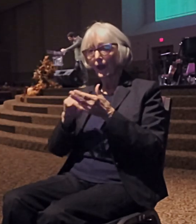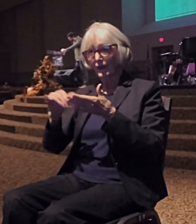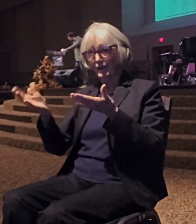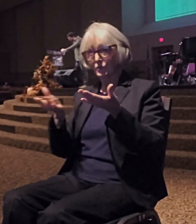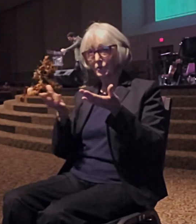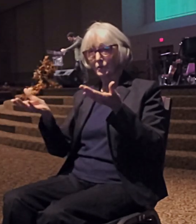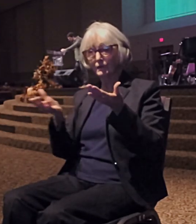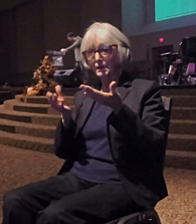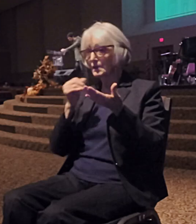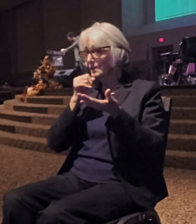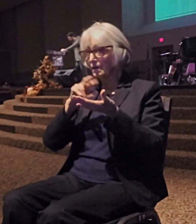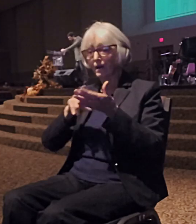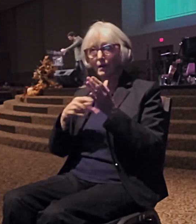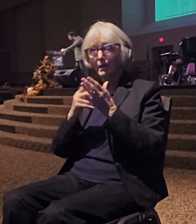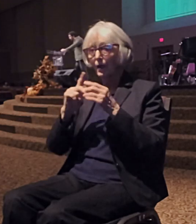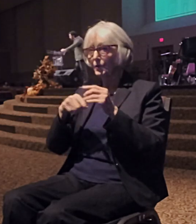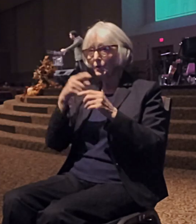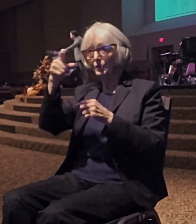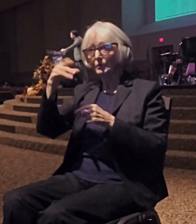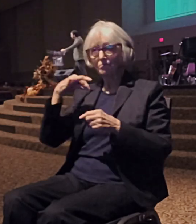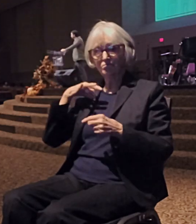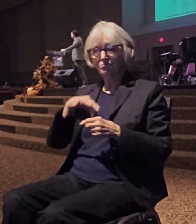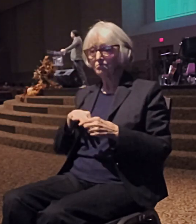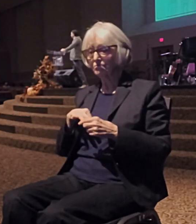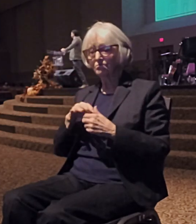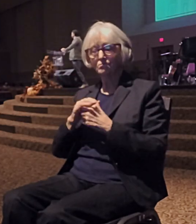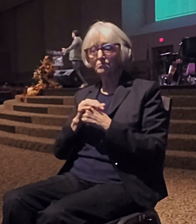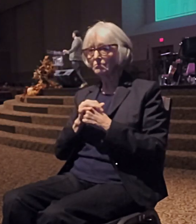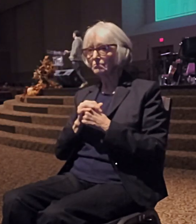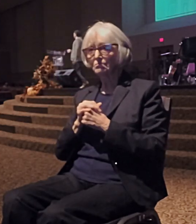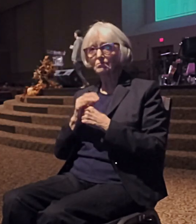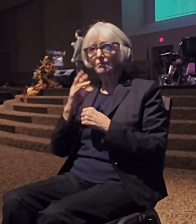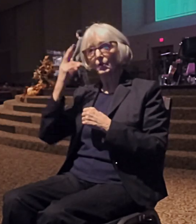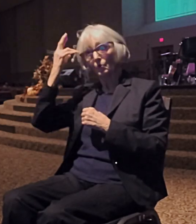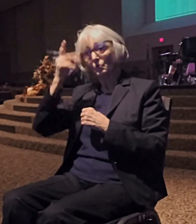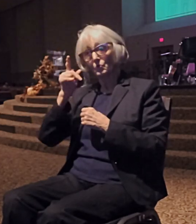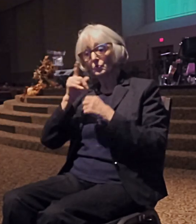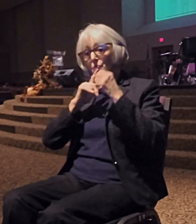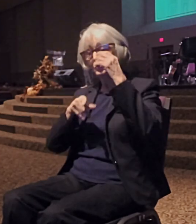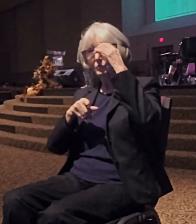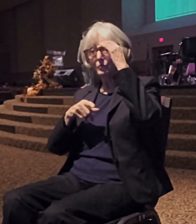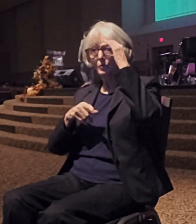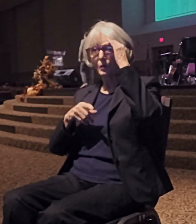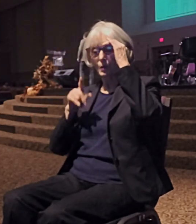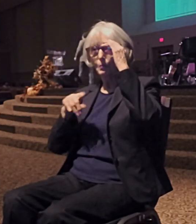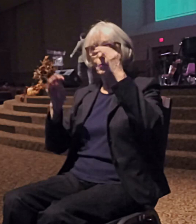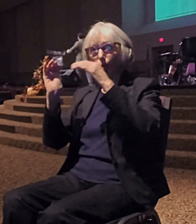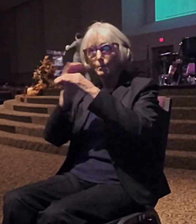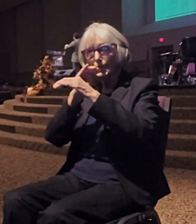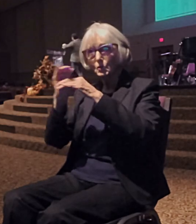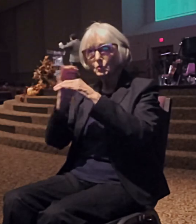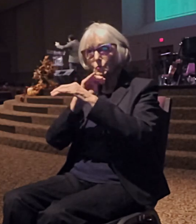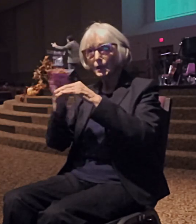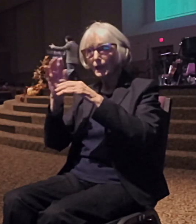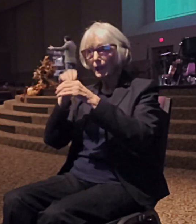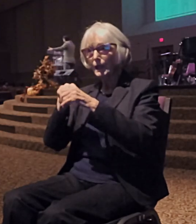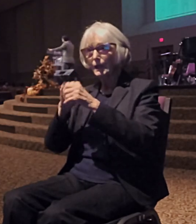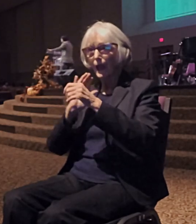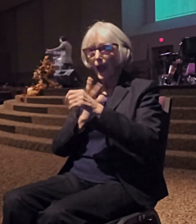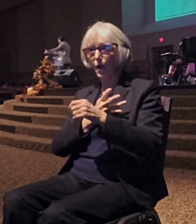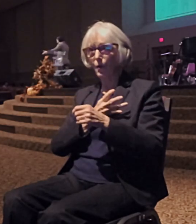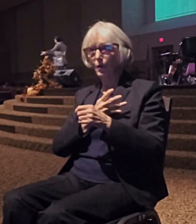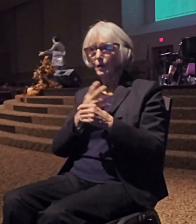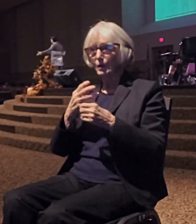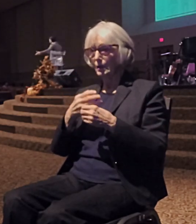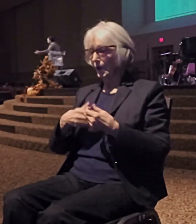service is not about you. Listen, here's the reality. There is more ministry to be done amongst